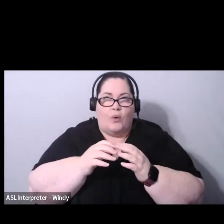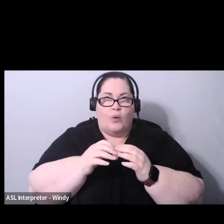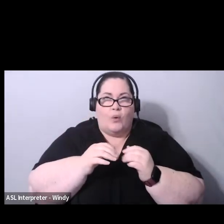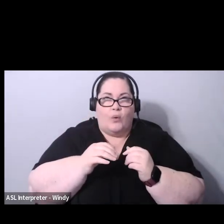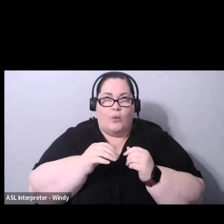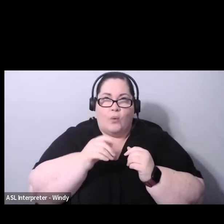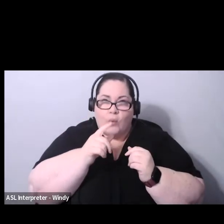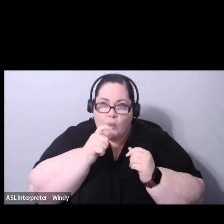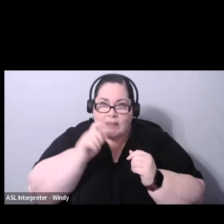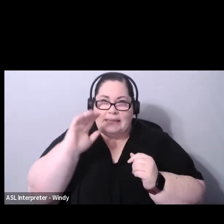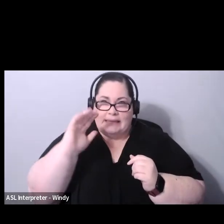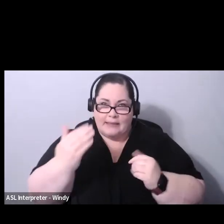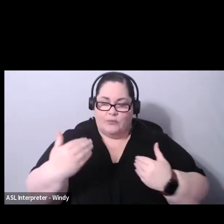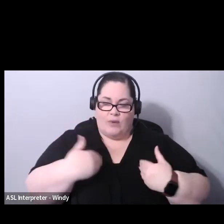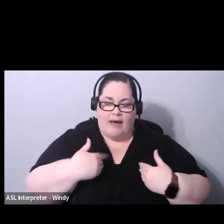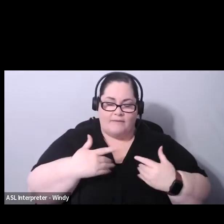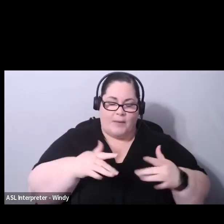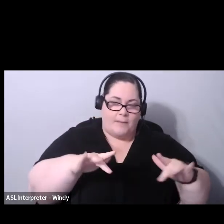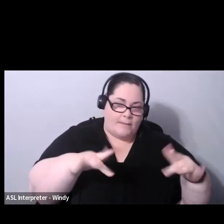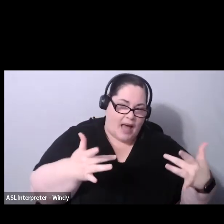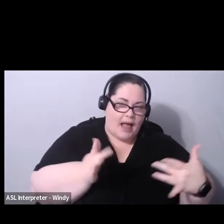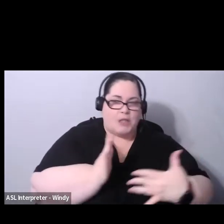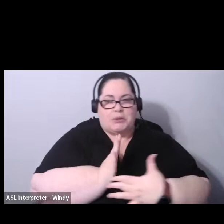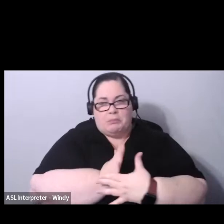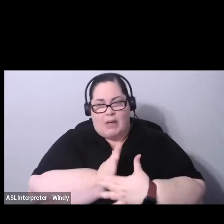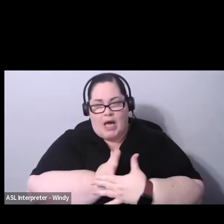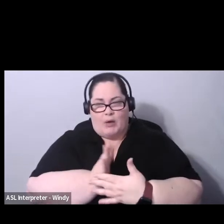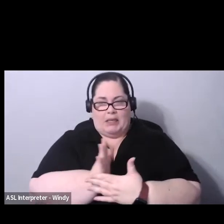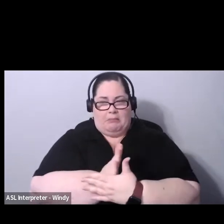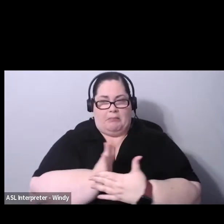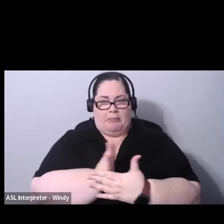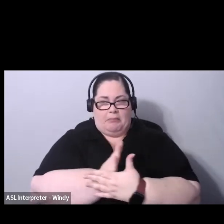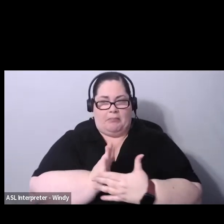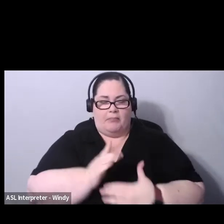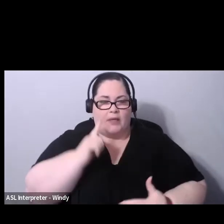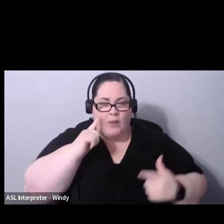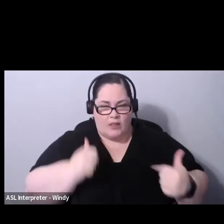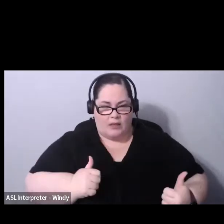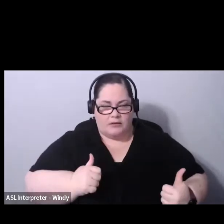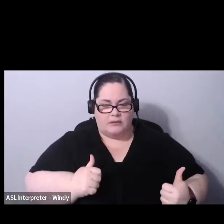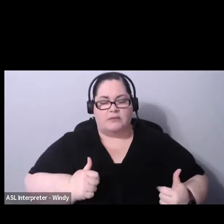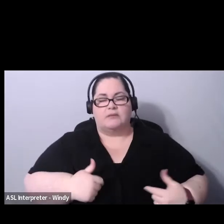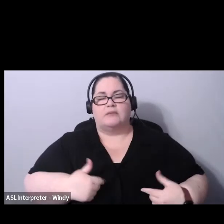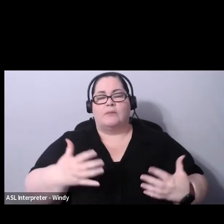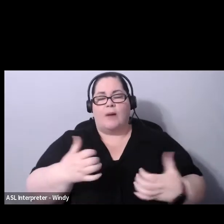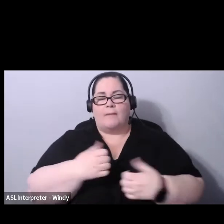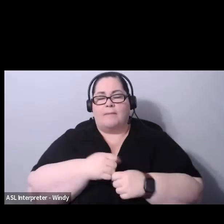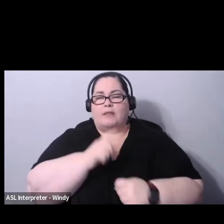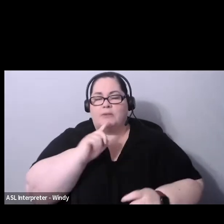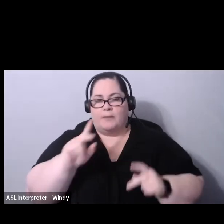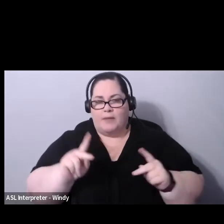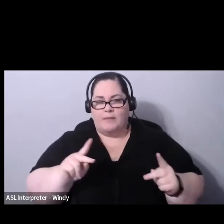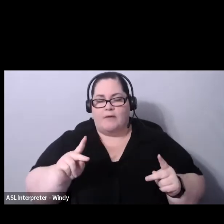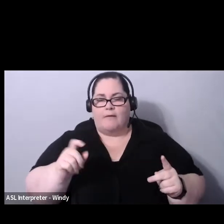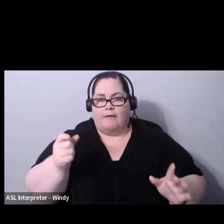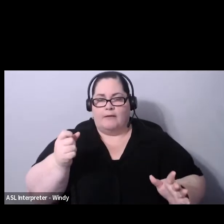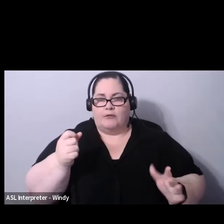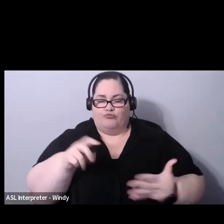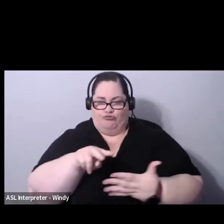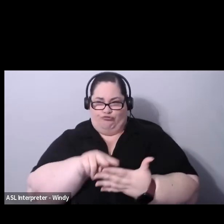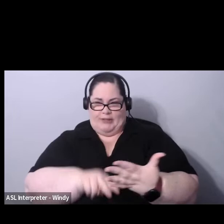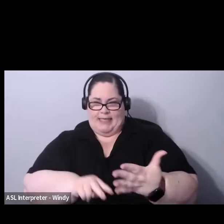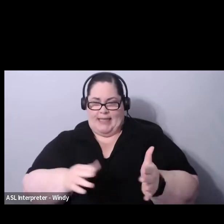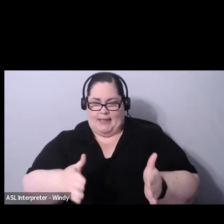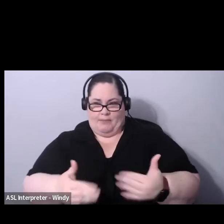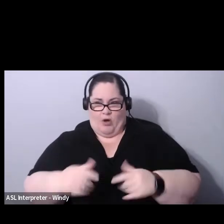to moderate hearing loss. And just to be mindful, we want to make sure people have, read the